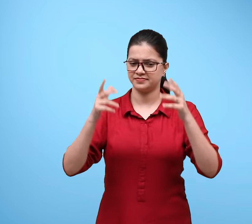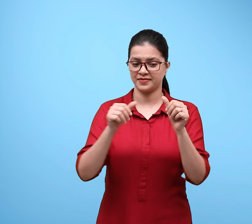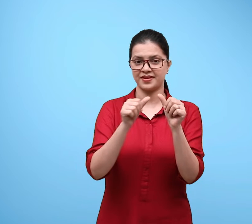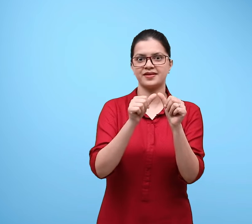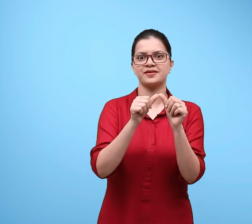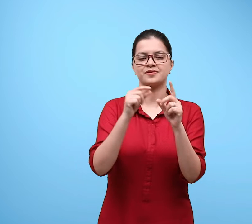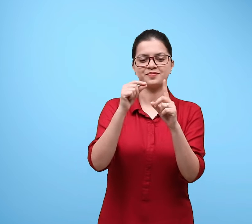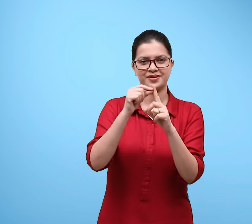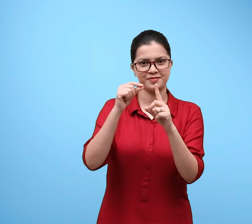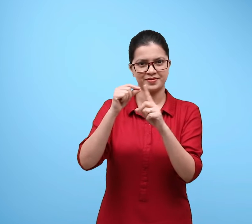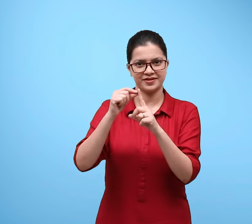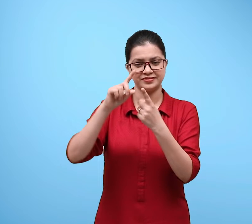Appearance.